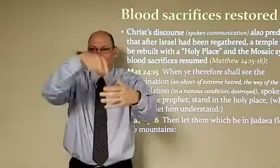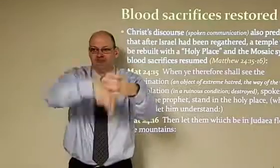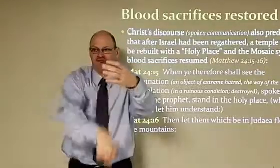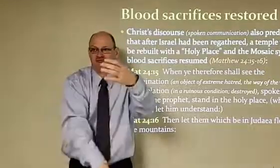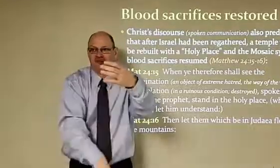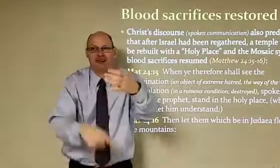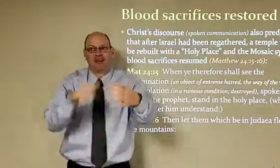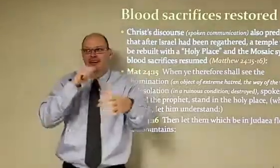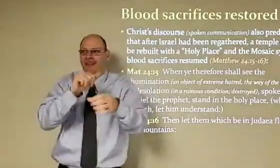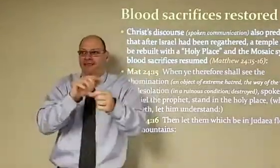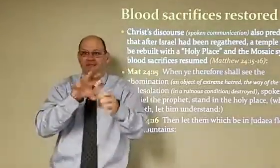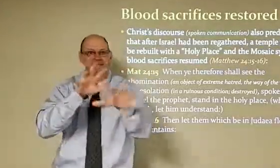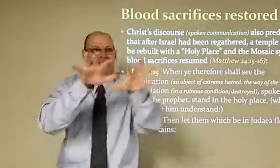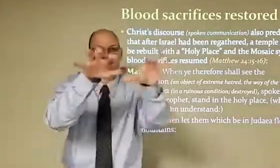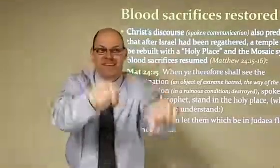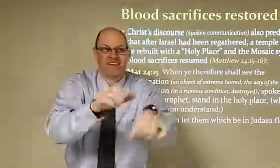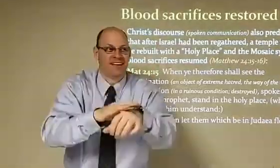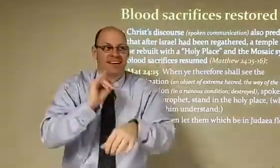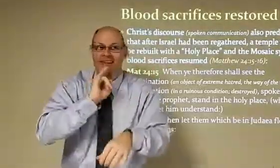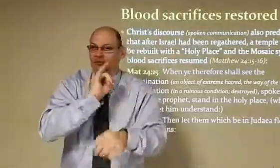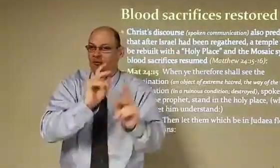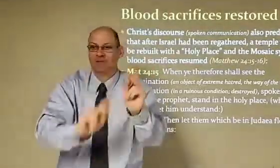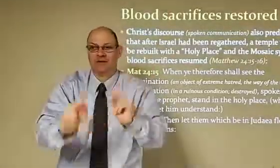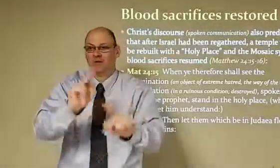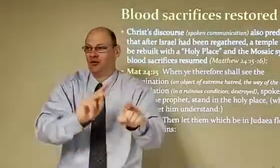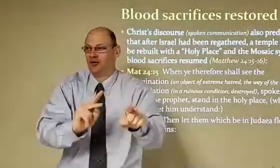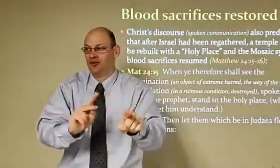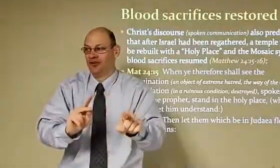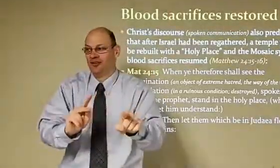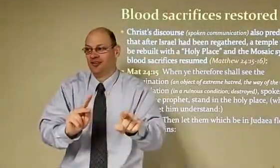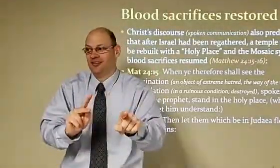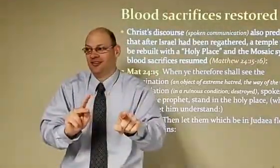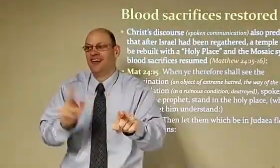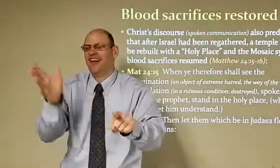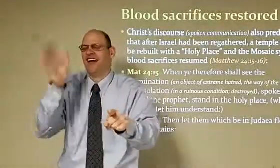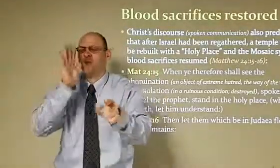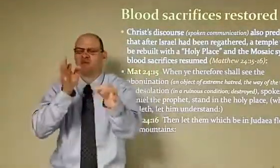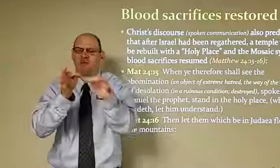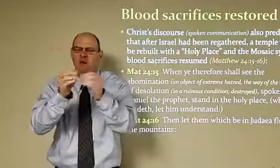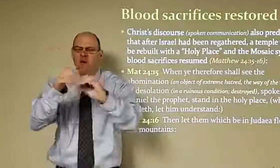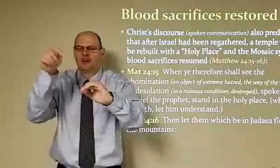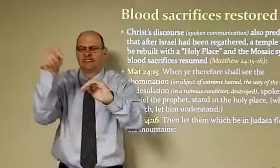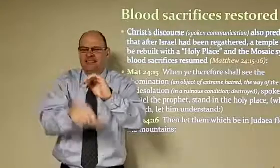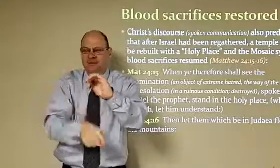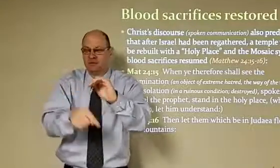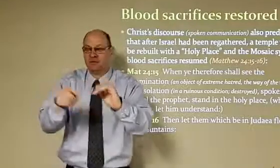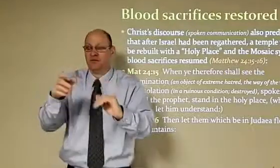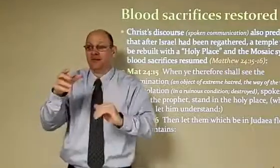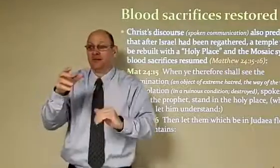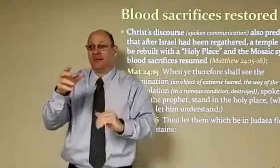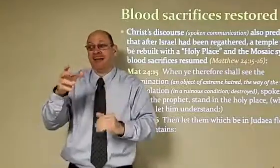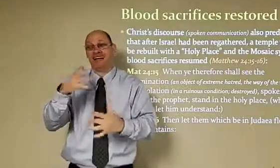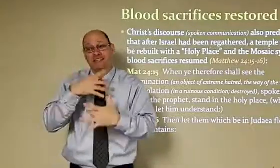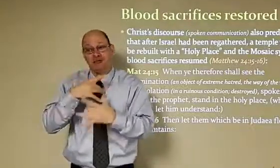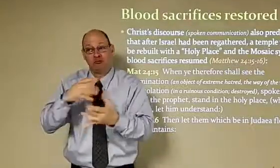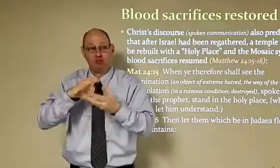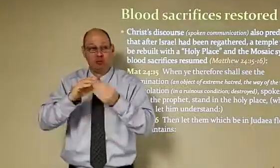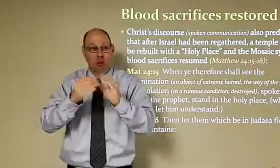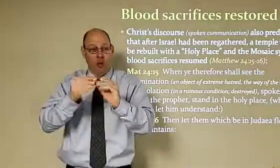the flood is going to drain from the earth. And they are not going to take captive or take ownership over Israel. It's a very